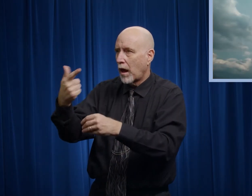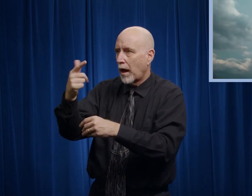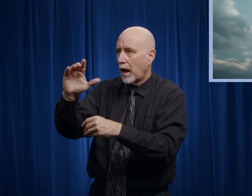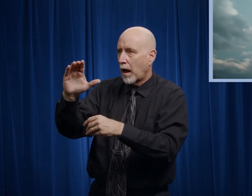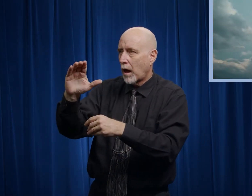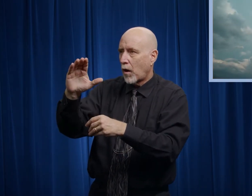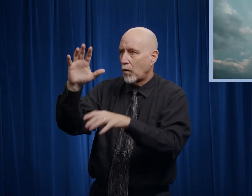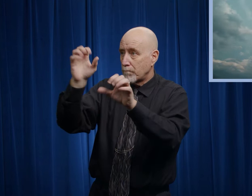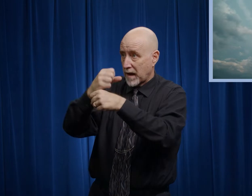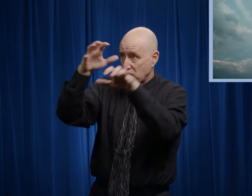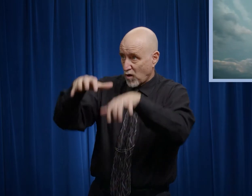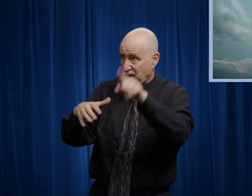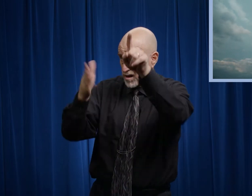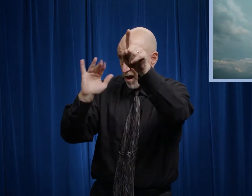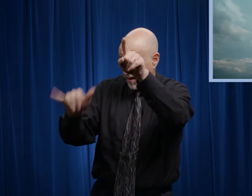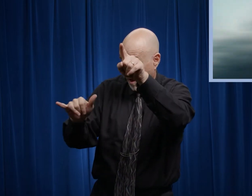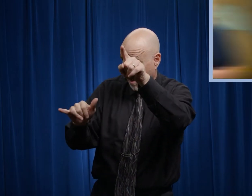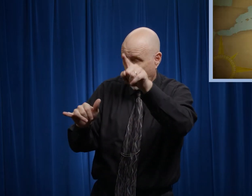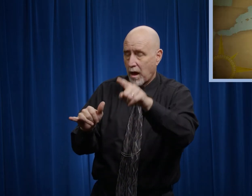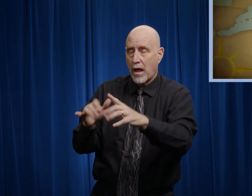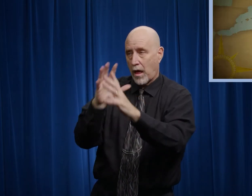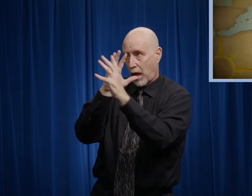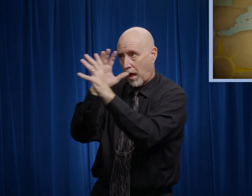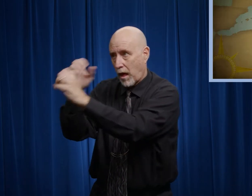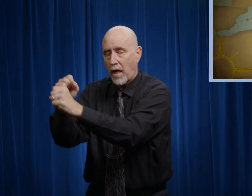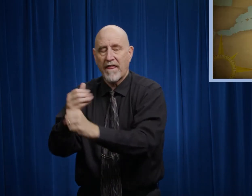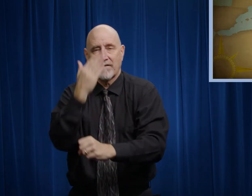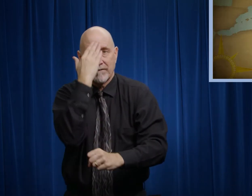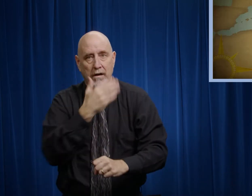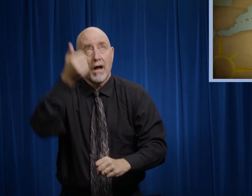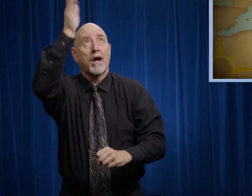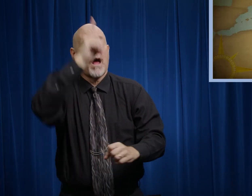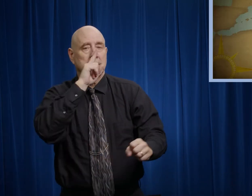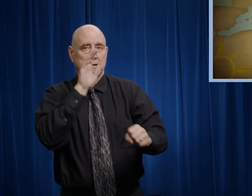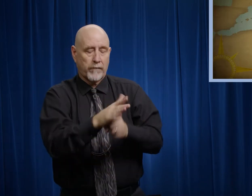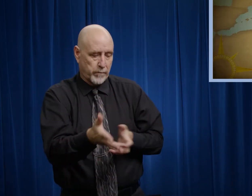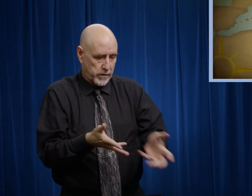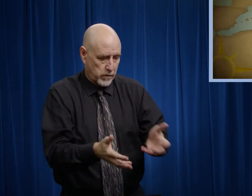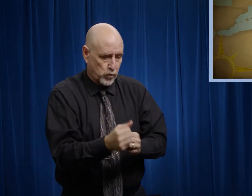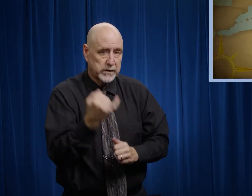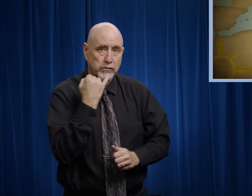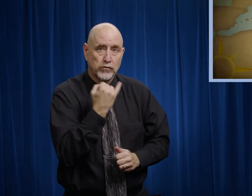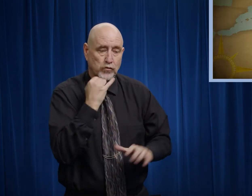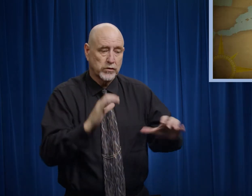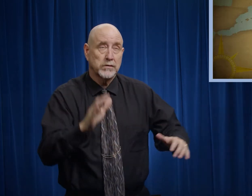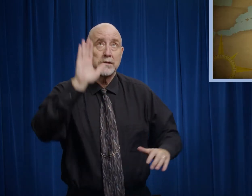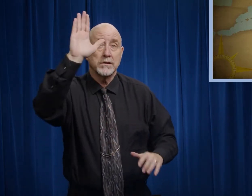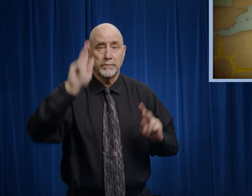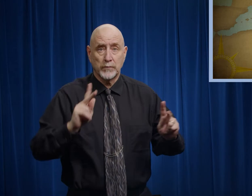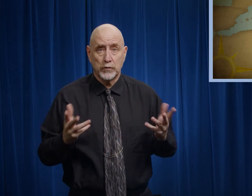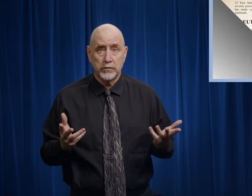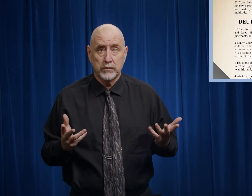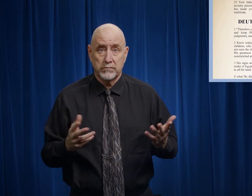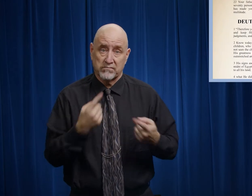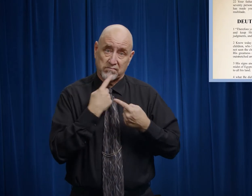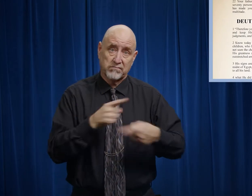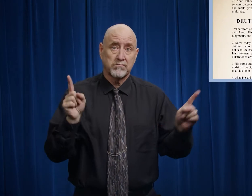alleged Canaanite rainmaker. And they failed to remember the covenant God had made with his people Israel, which